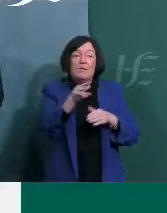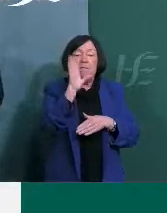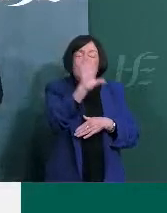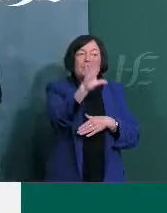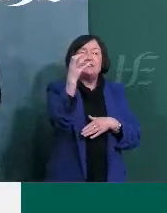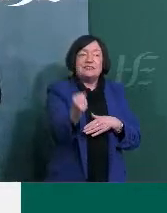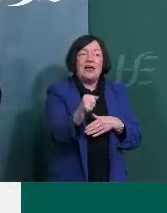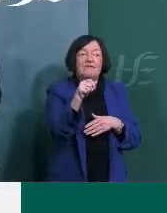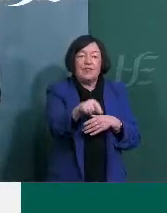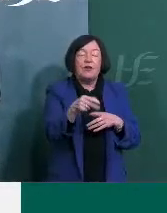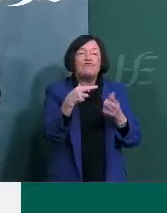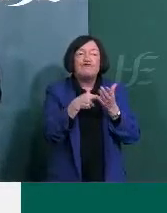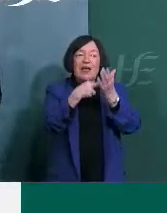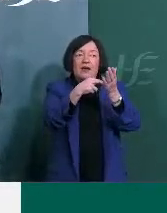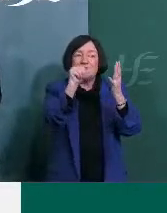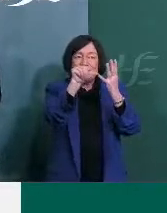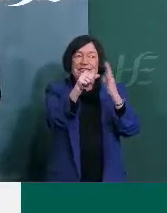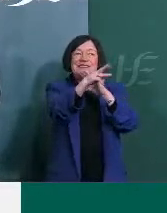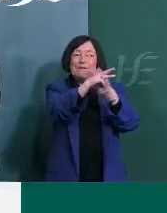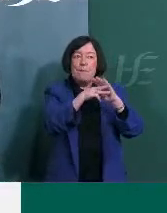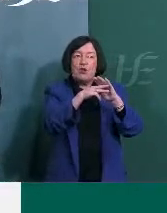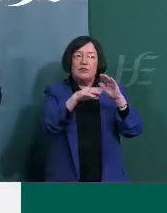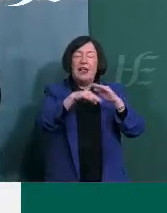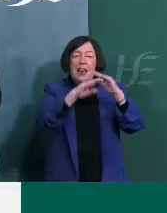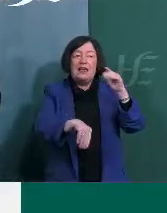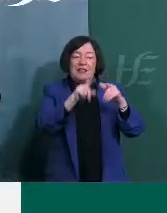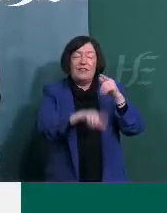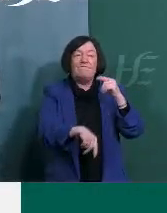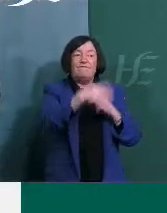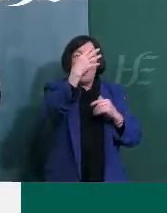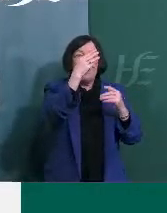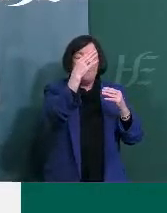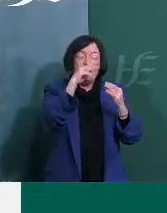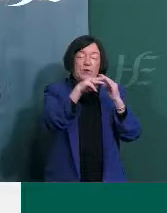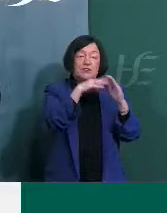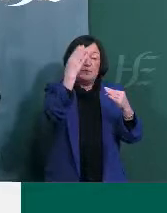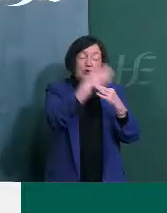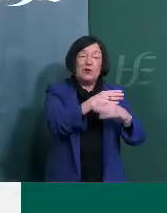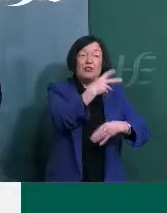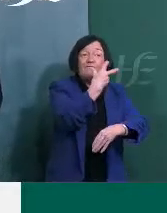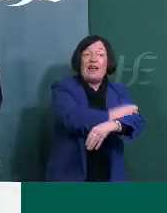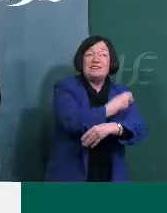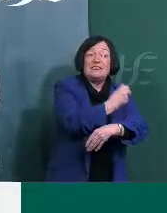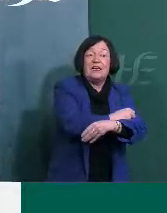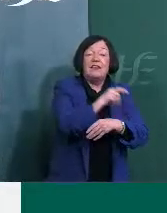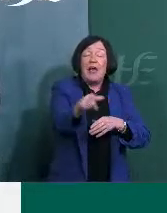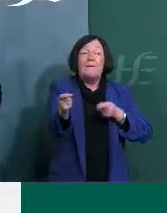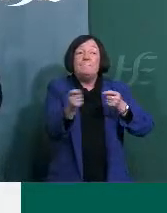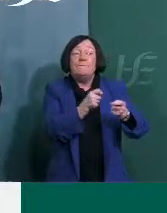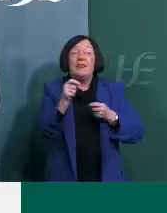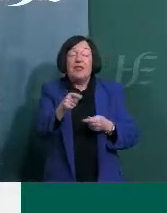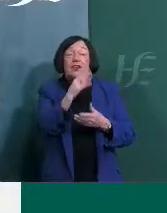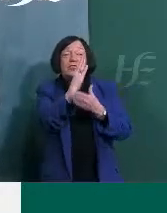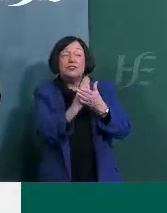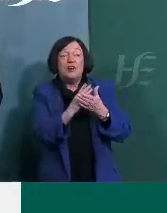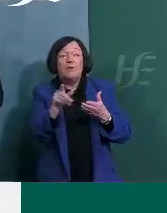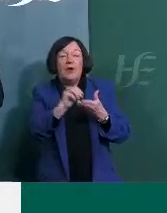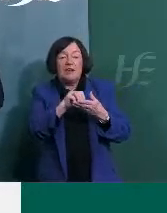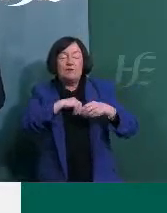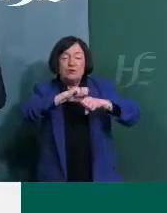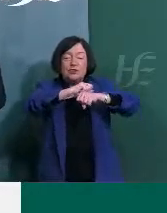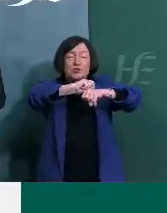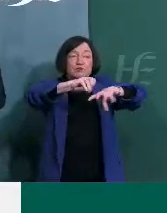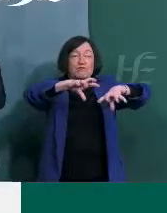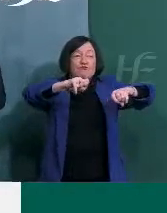that recommendation of 6 months and a minimum of 5 months between their vaccines. So we have to manage that. So that will mean in some cases we have to spread